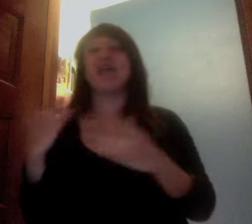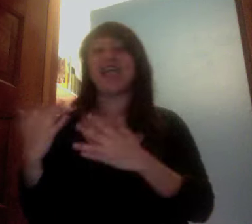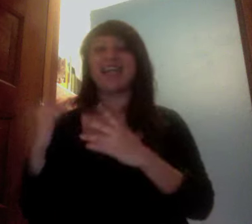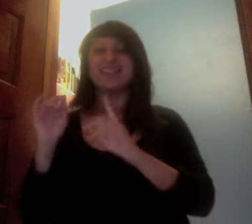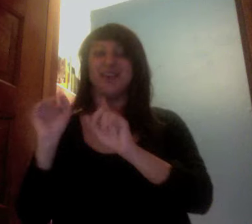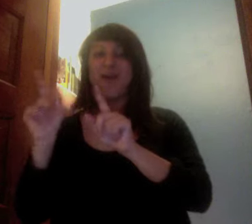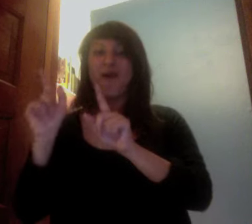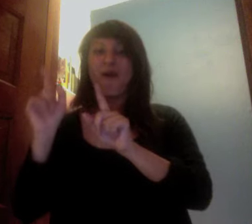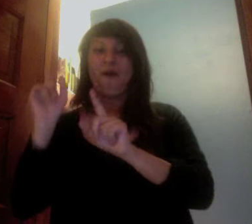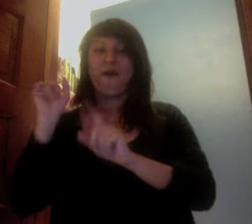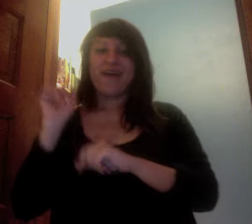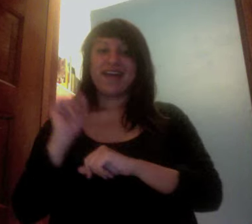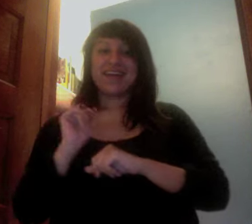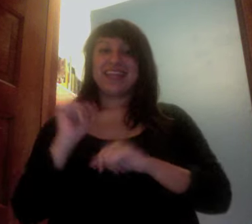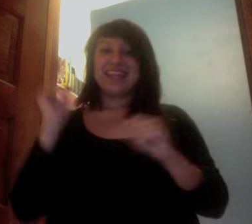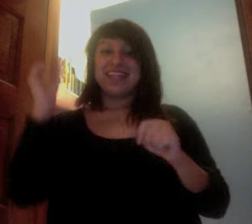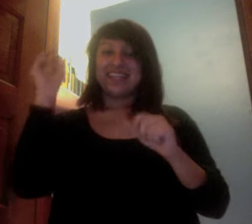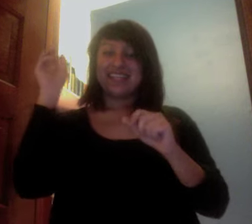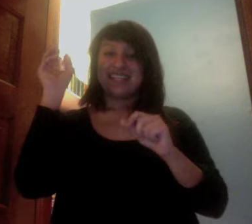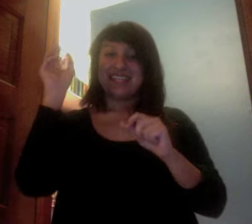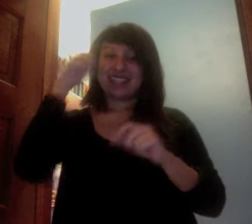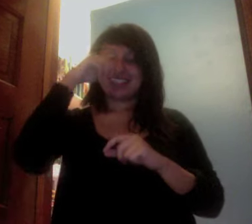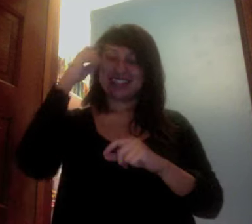than 7 hours of daylight. That was a problem that I had.